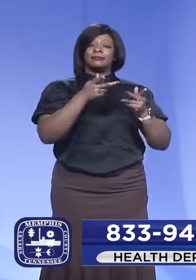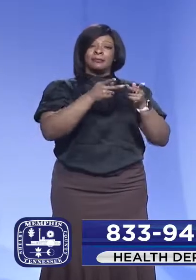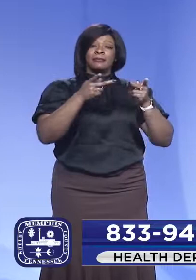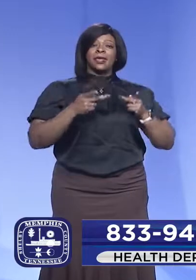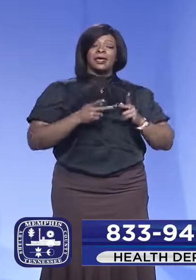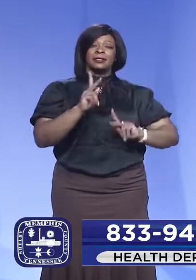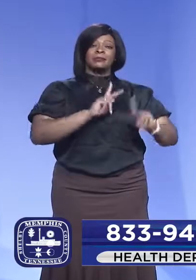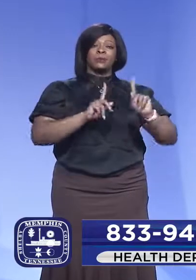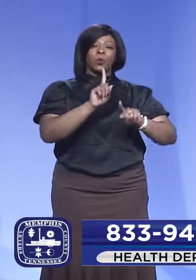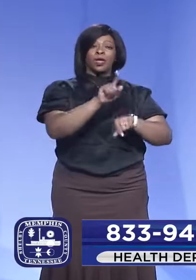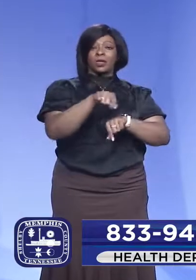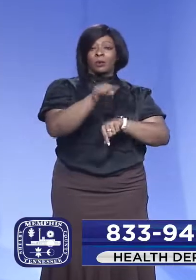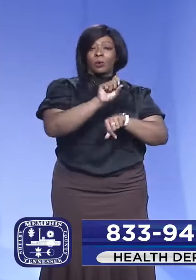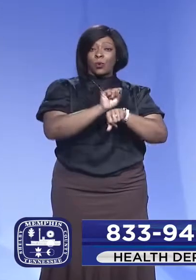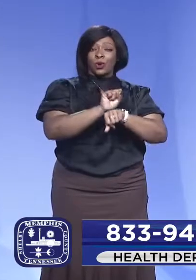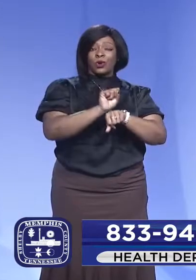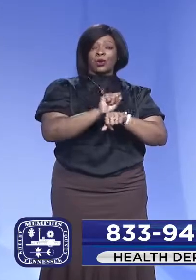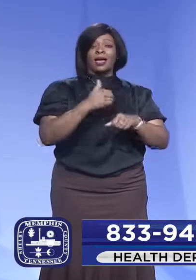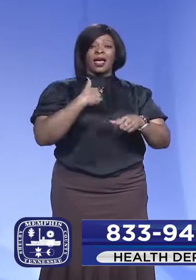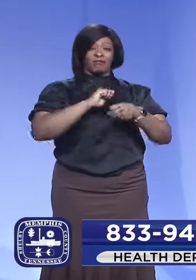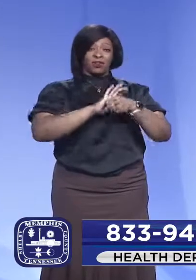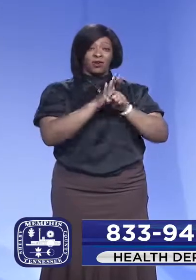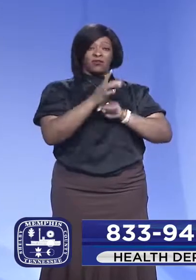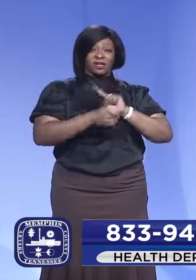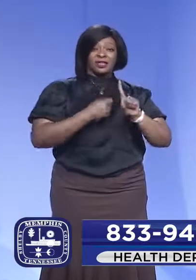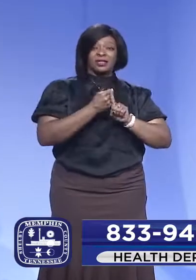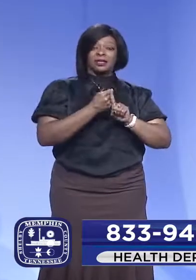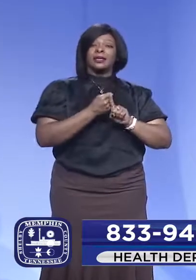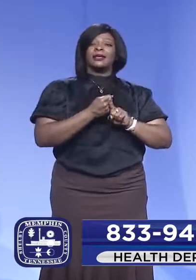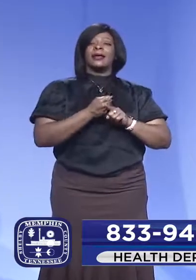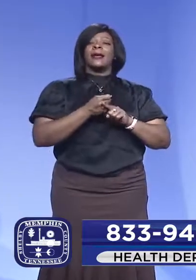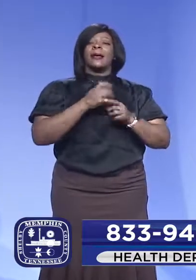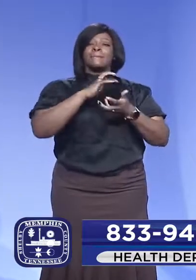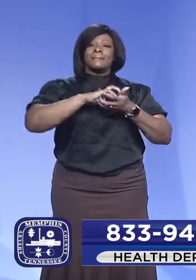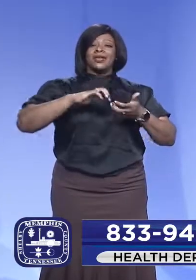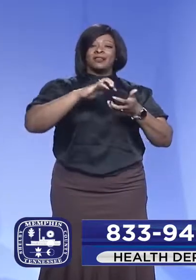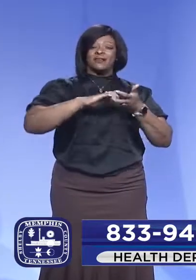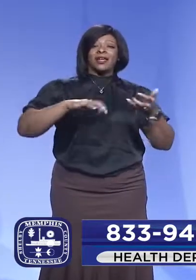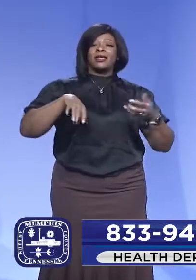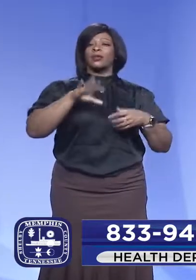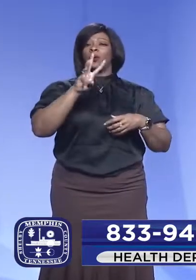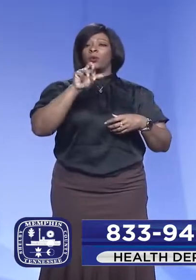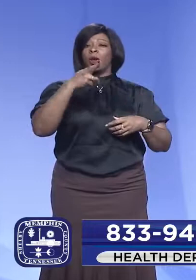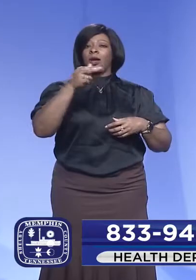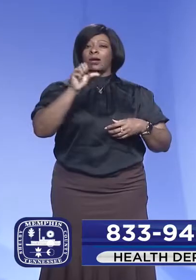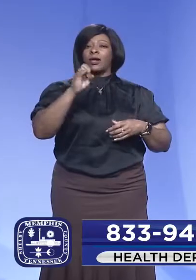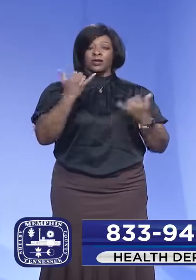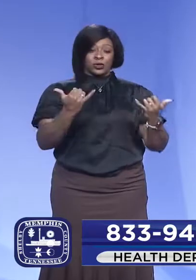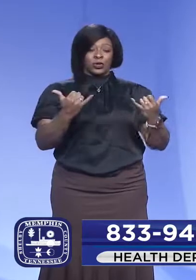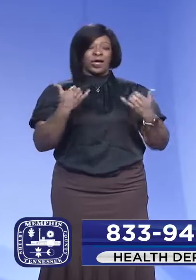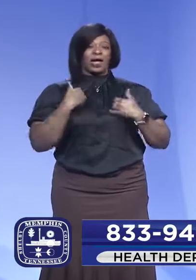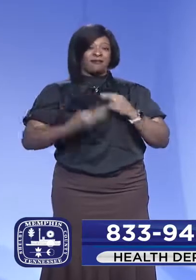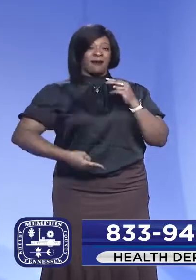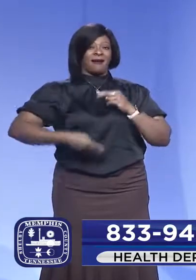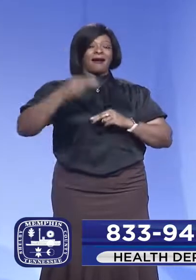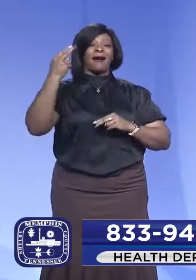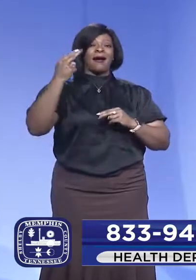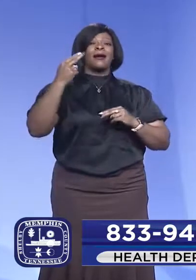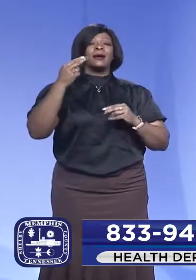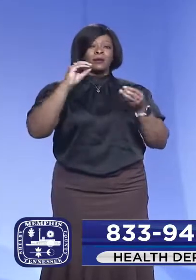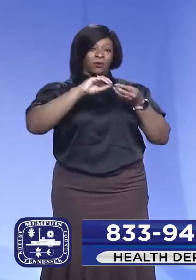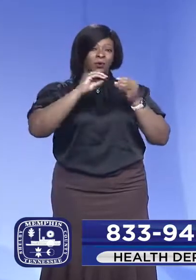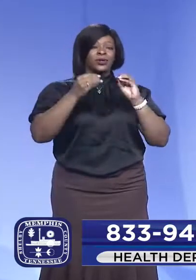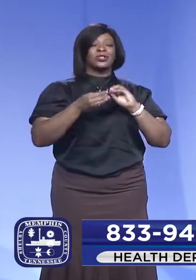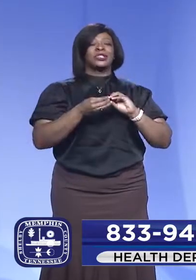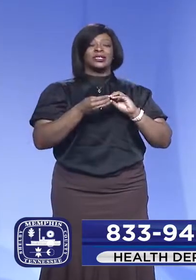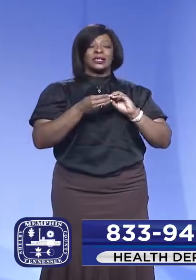are employed who have COVID, the manufacturing and warehouse industry at the current time has the highest proportion